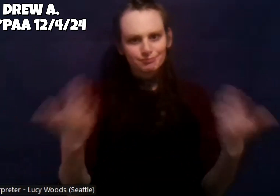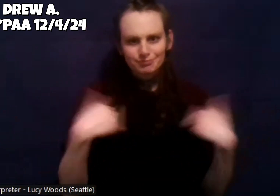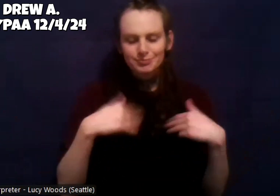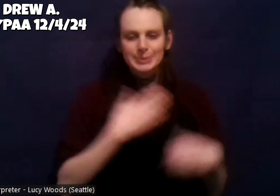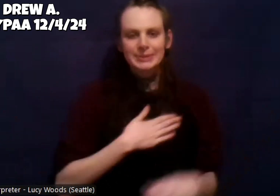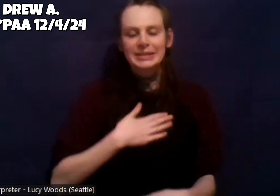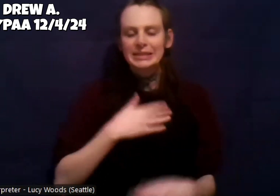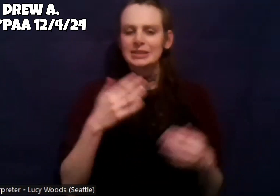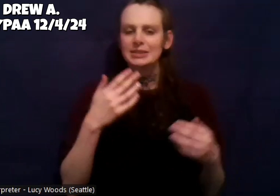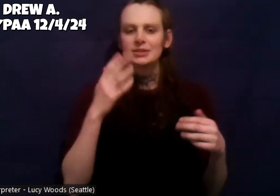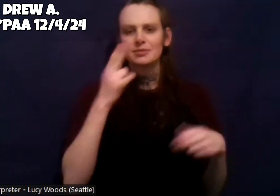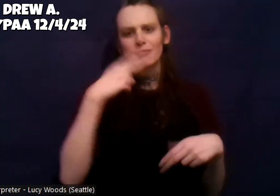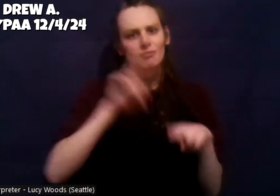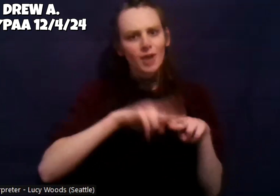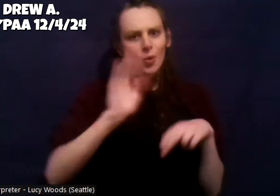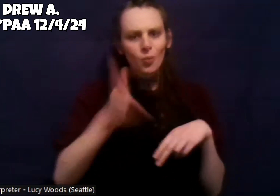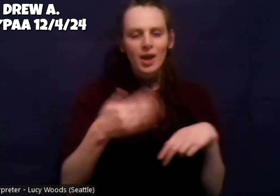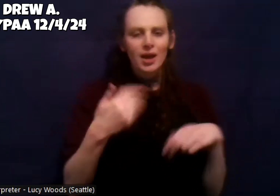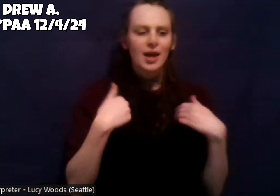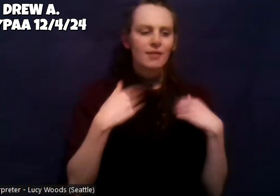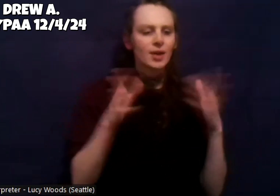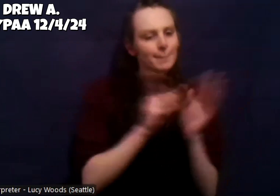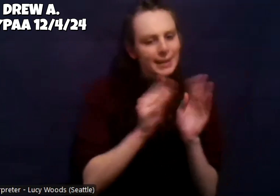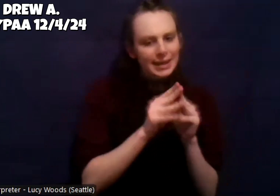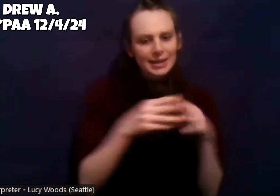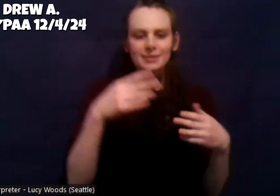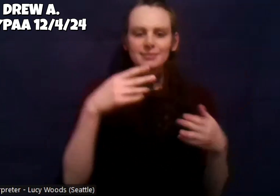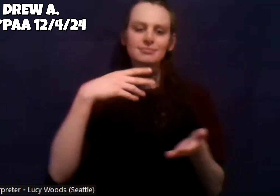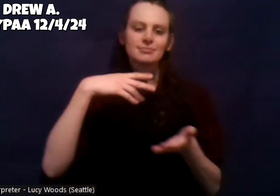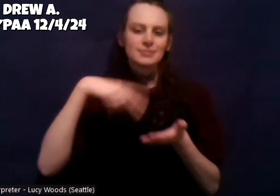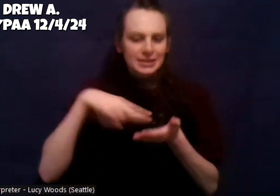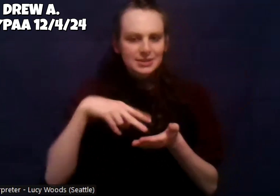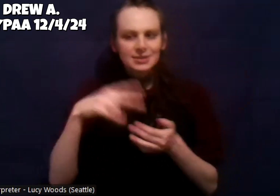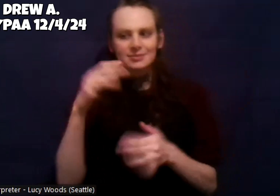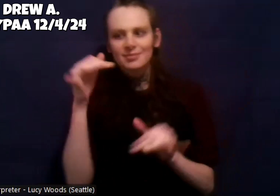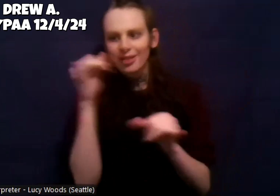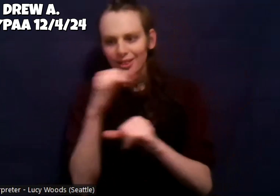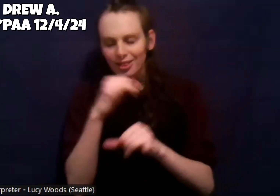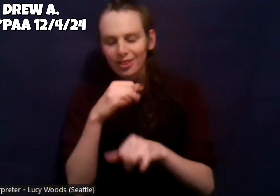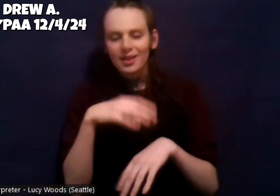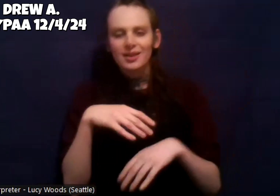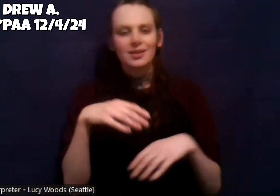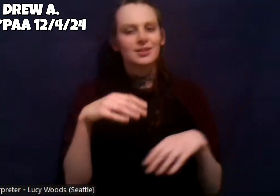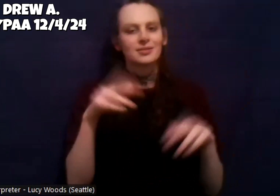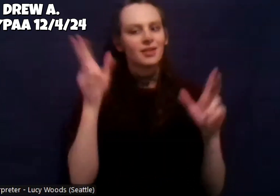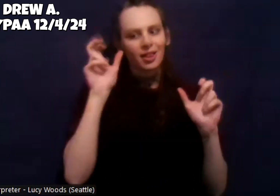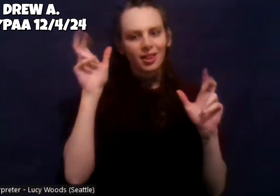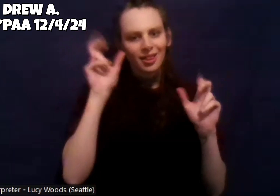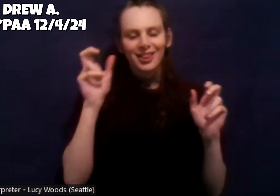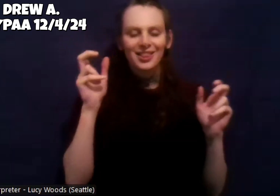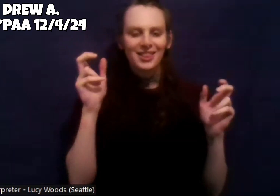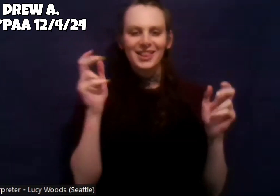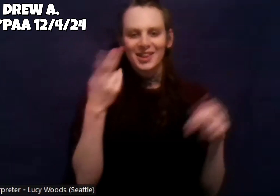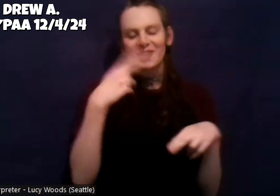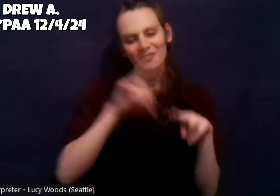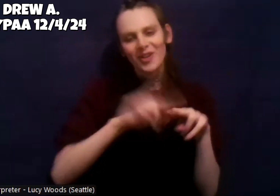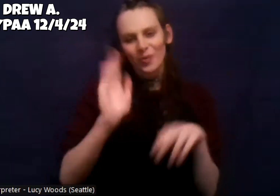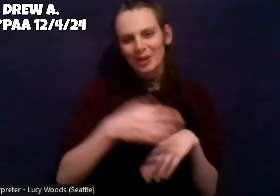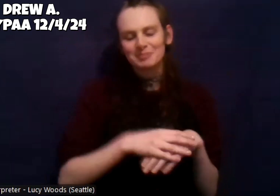Meetings, dances, tomfoolery. It's gonna be a blast. So hope you guys can attend.